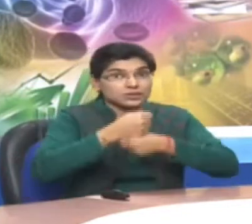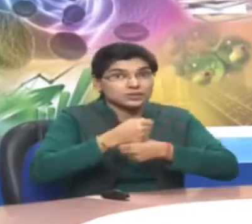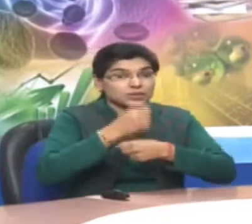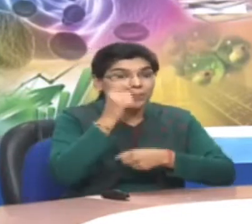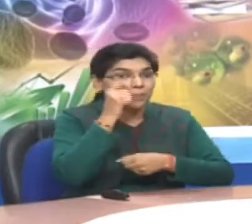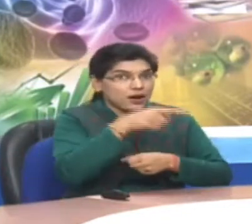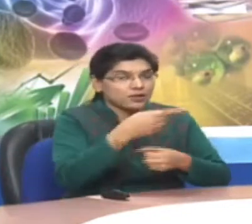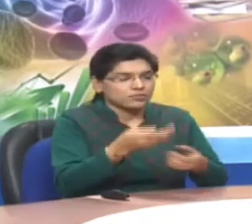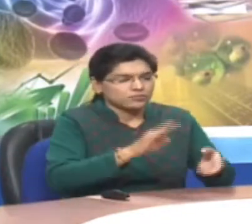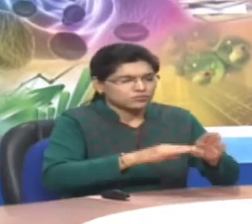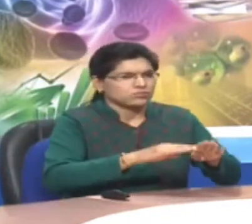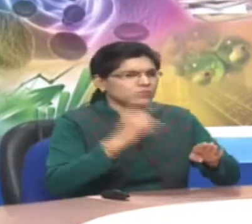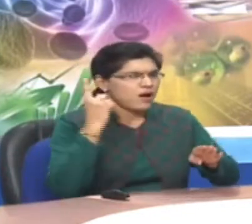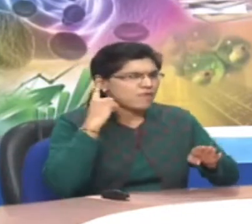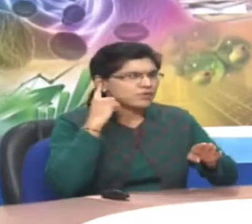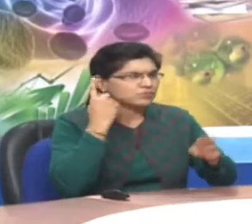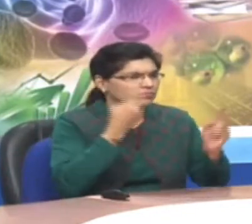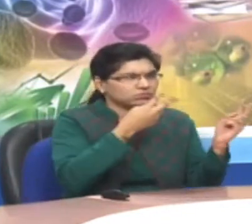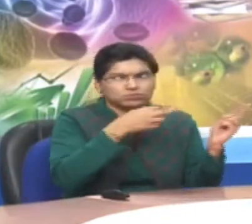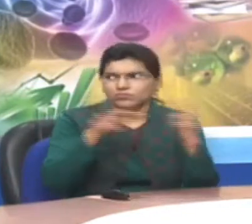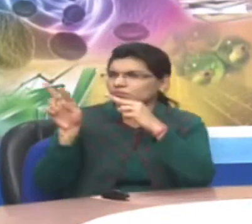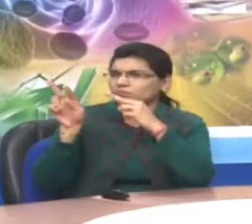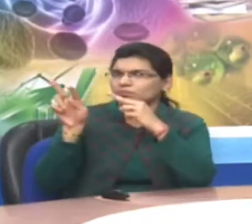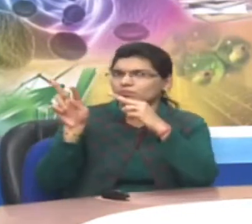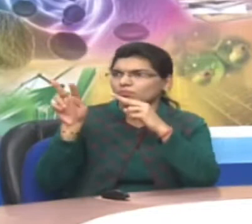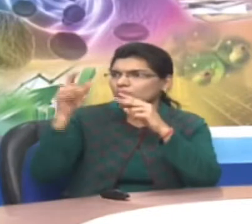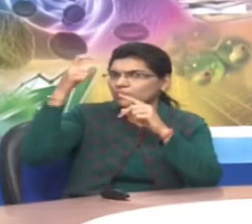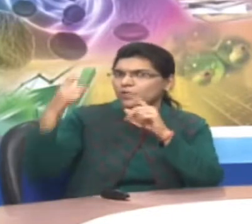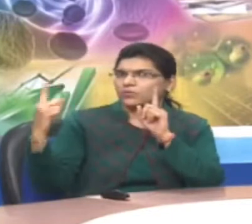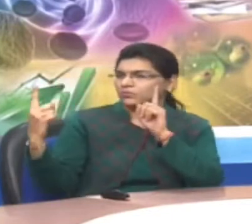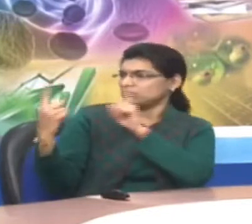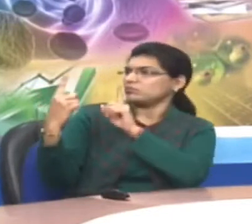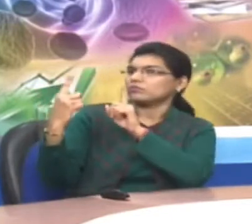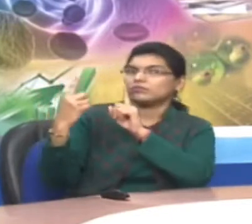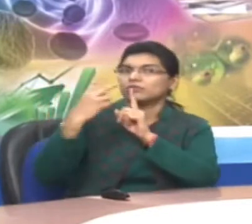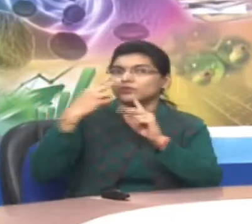and at the sound, Gerard turns quickly.